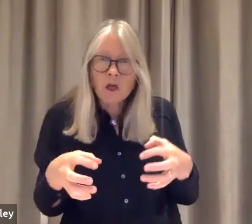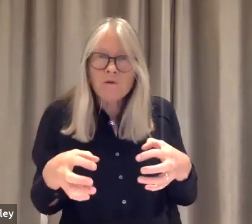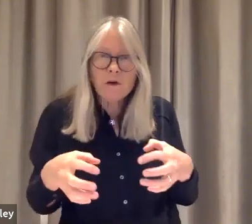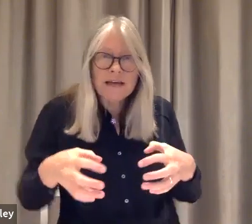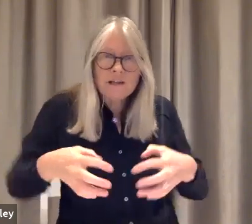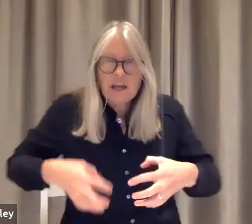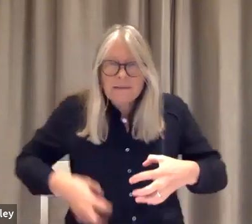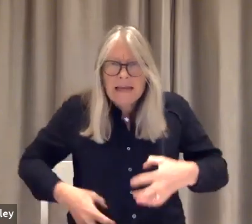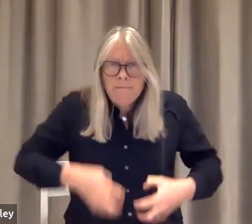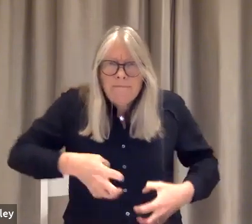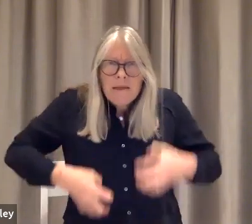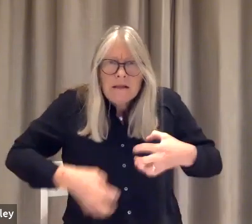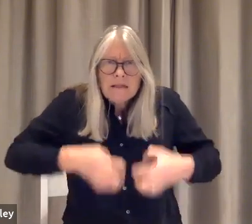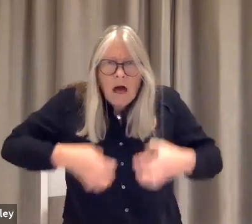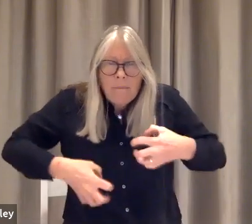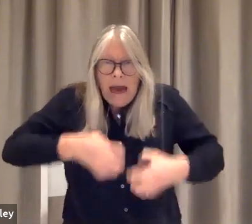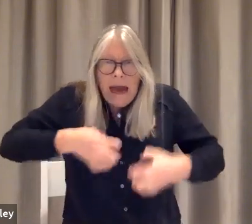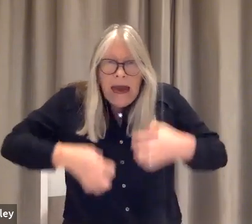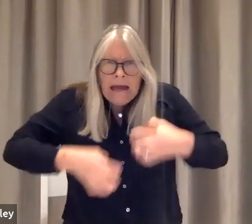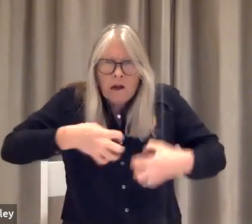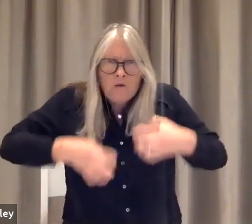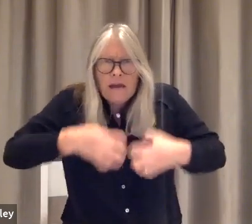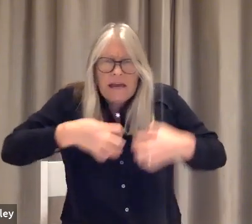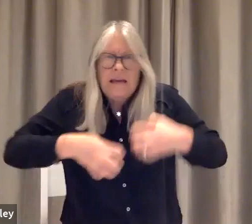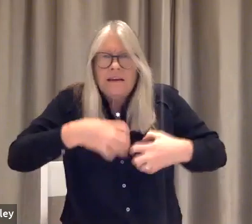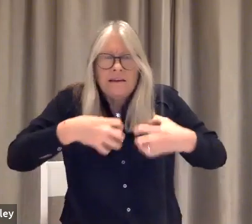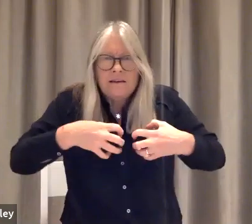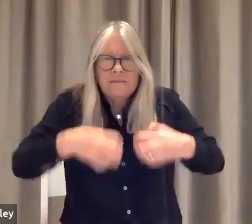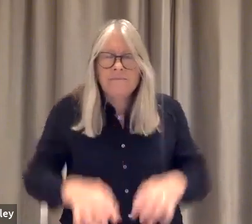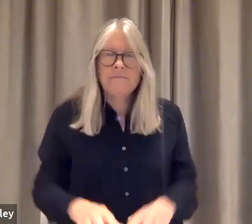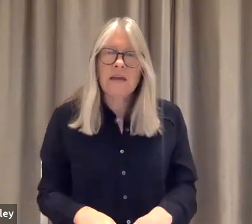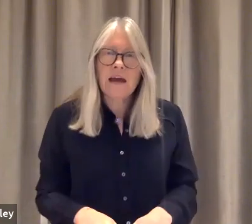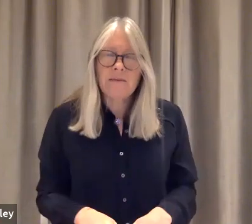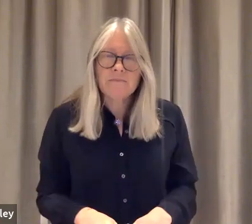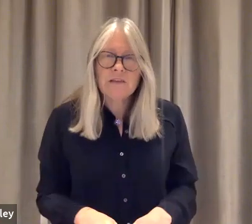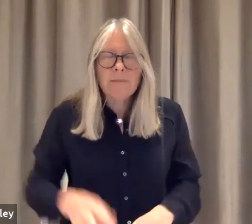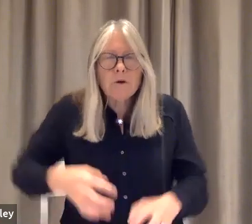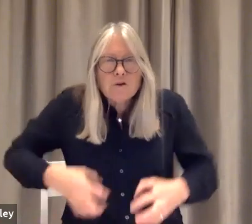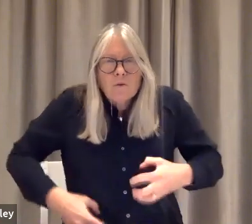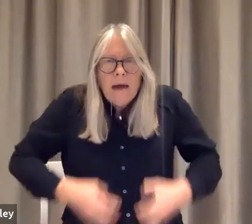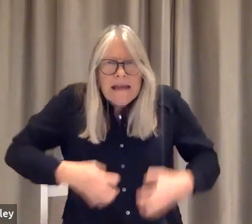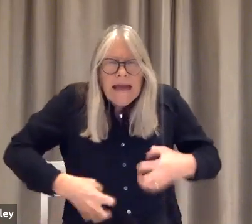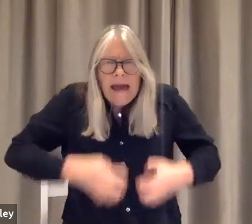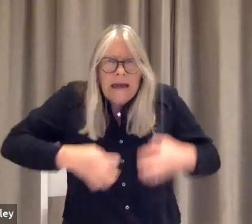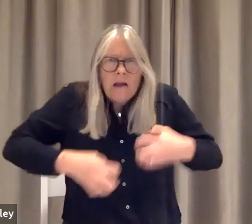of those hand shapes and it builds up, angry. Yeah, it's like emotional pain,